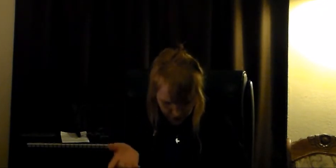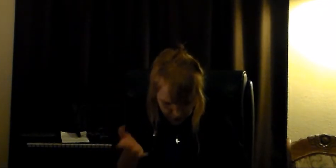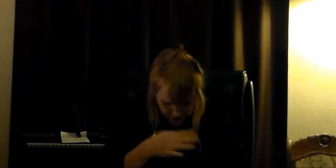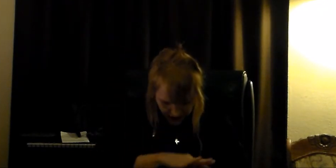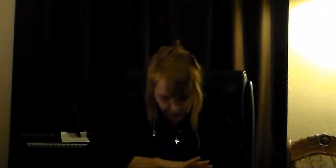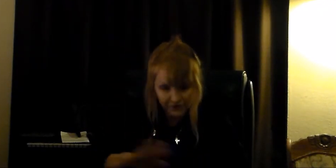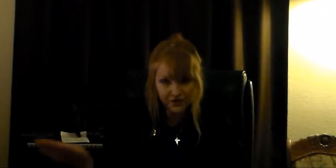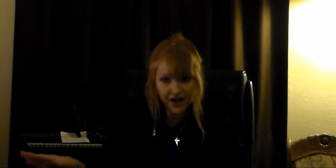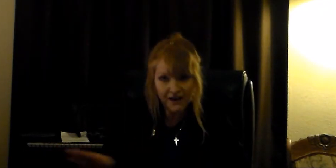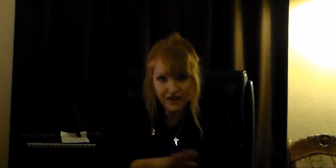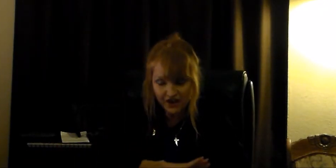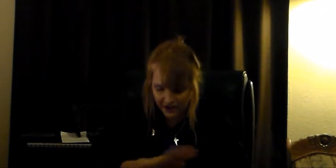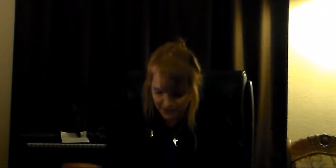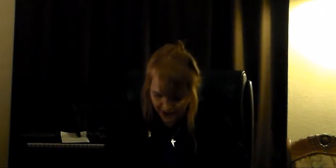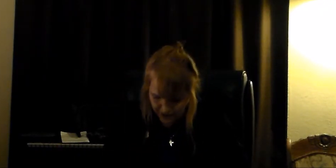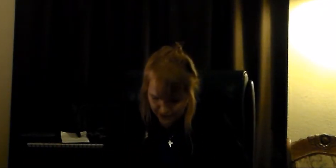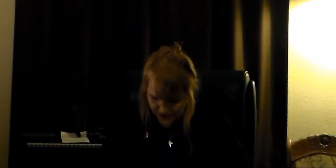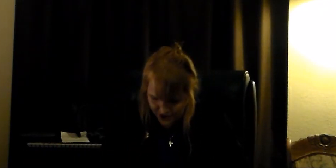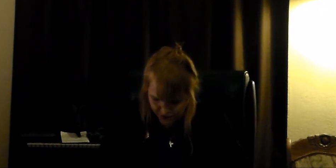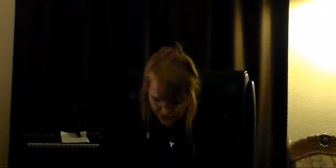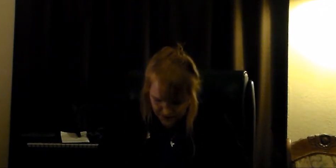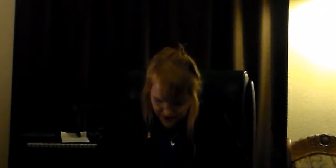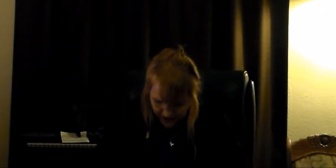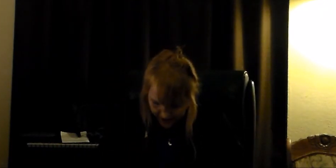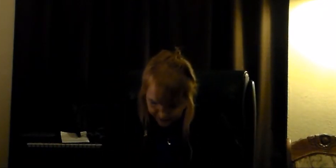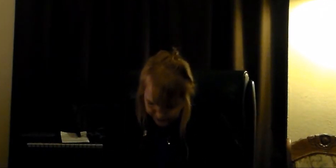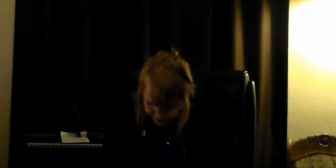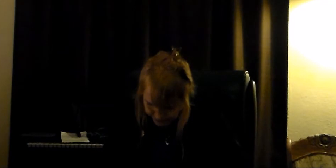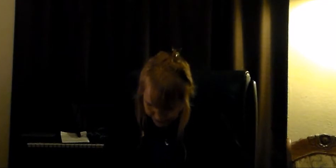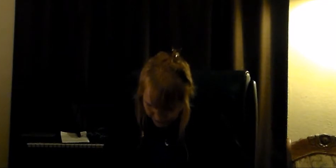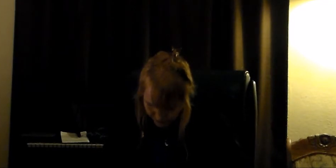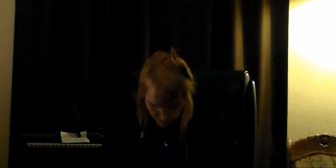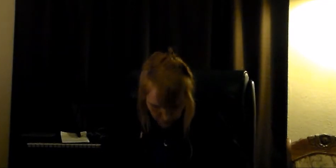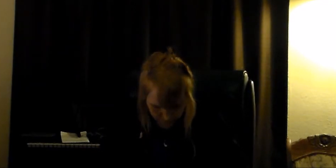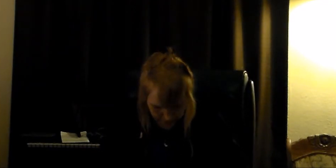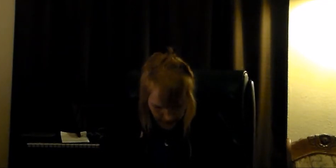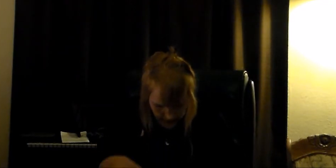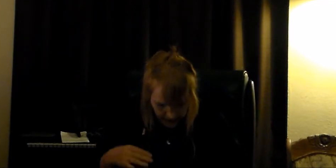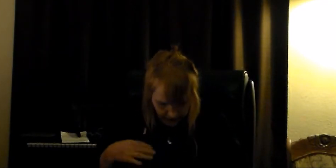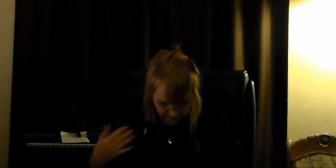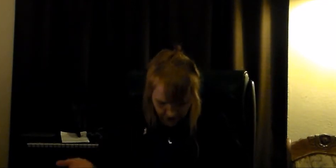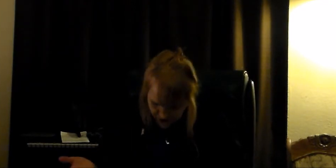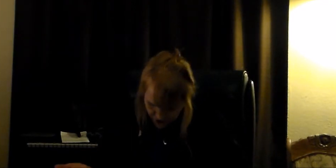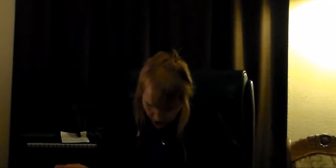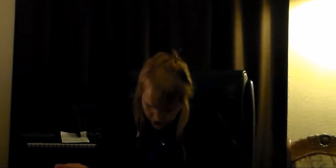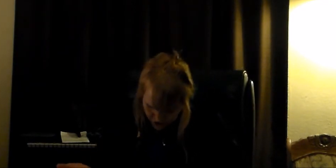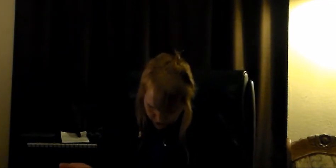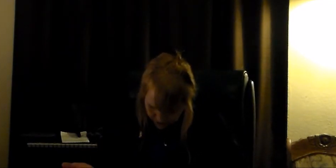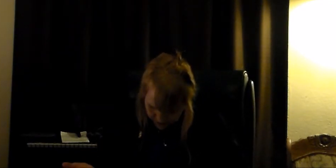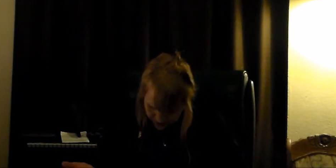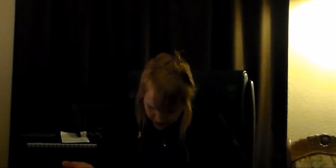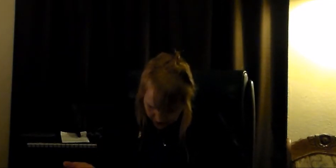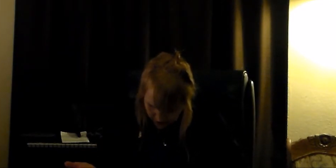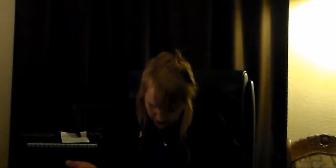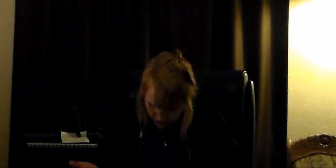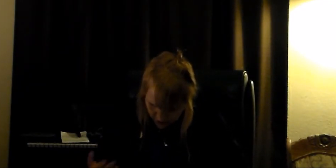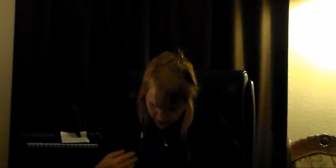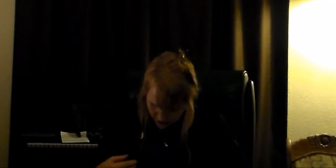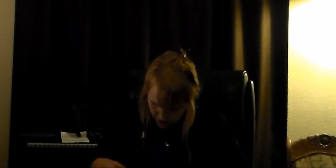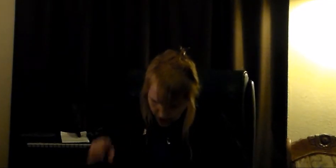both now and forever. Amen, amen. So remember that. In 1 John 2:15,